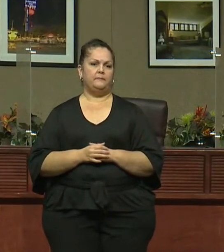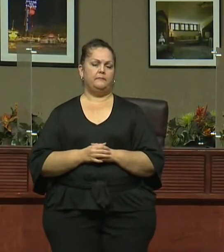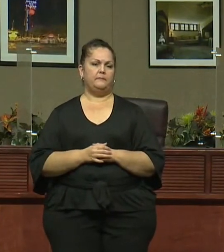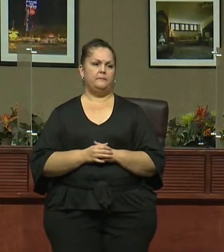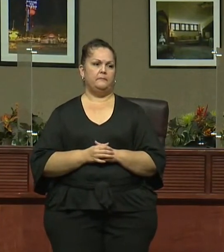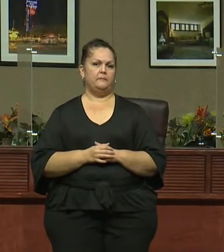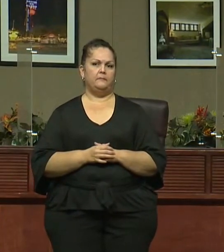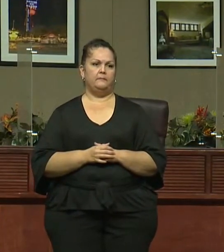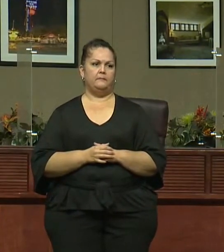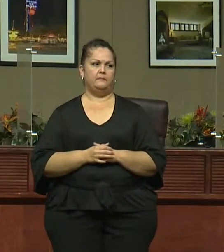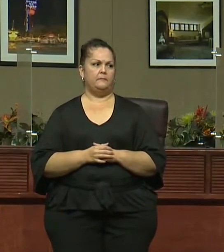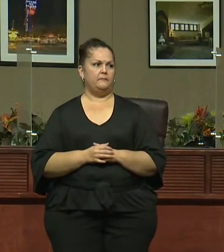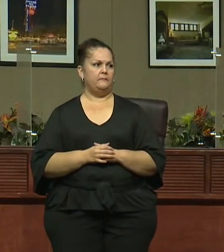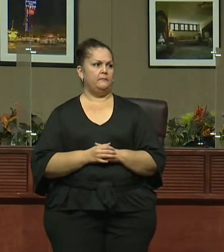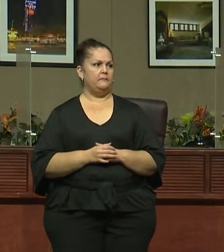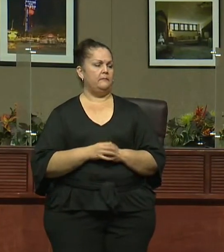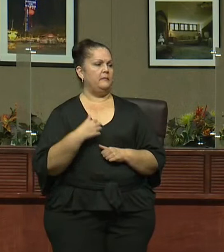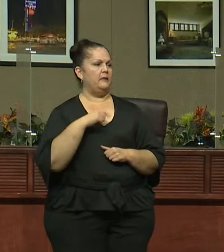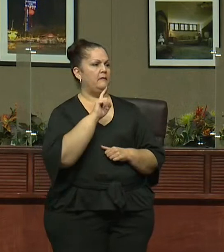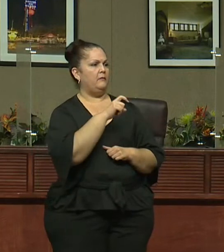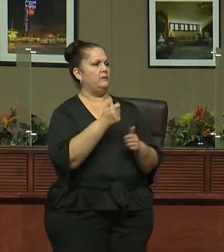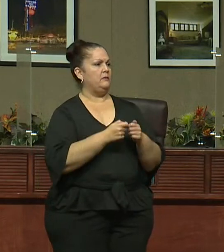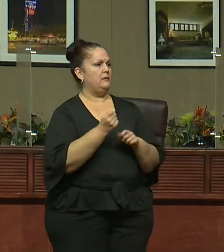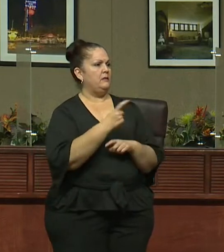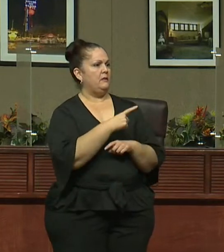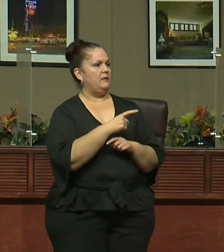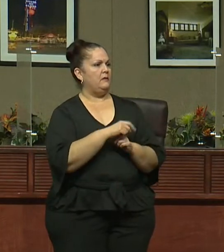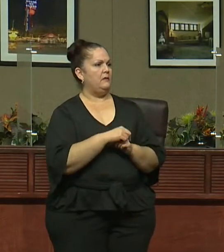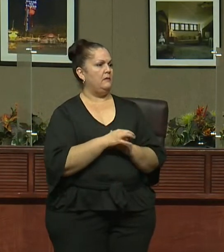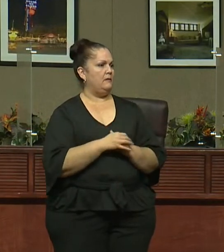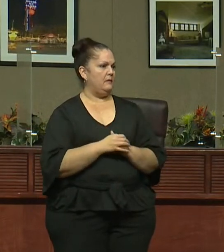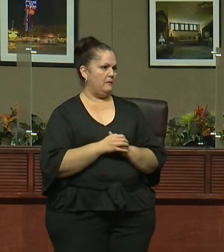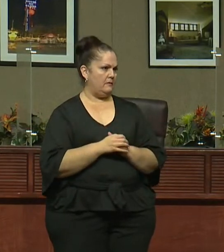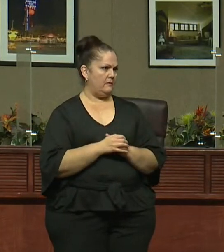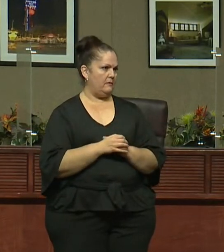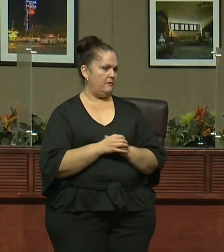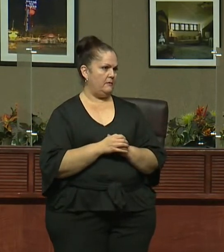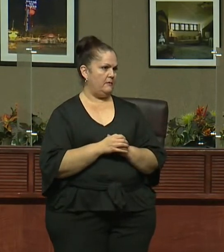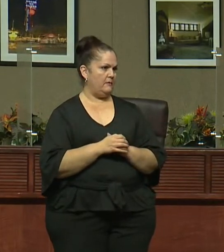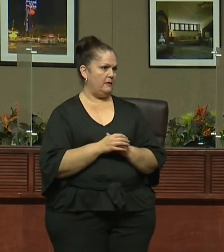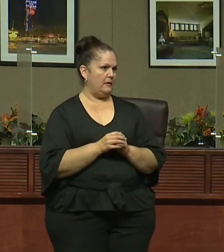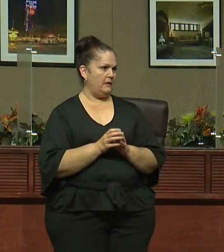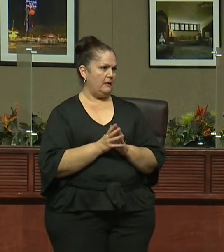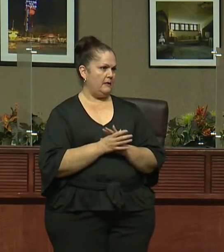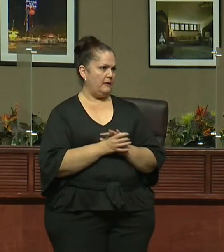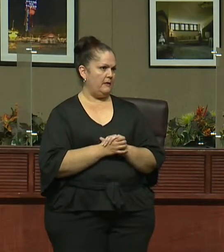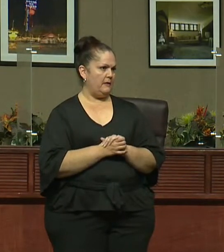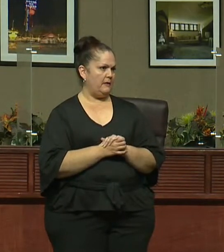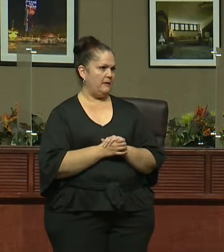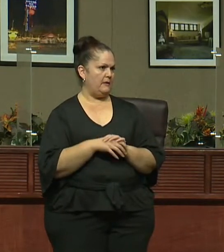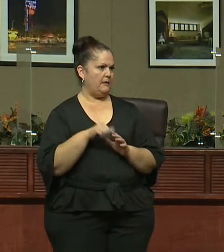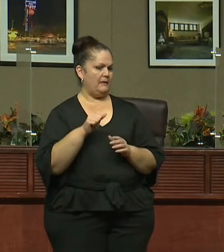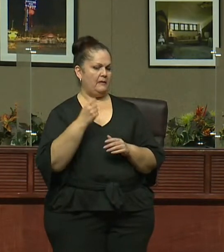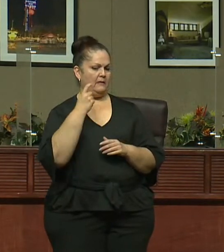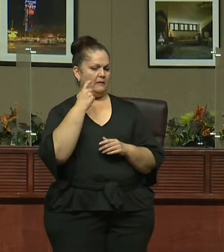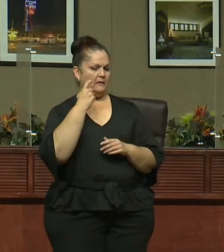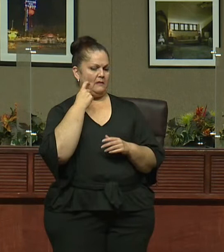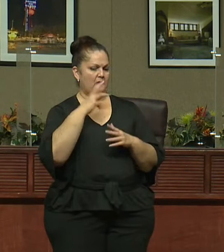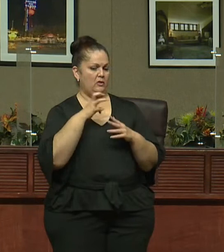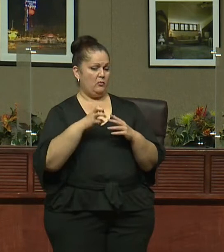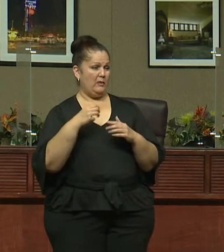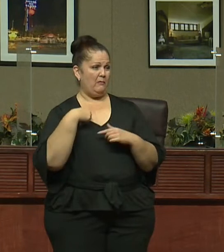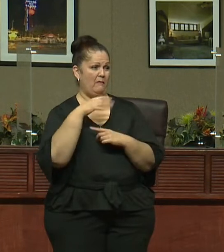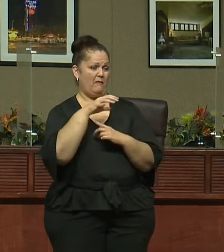All right, we're to the questions. Yeah. This is from Jennifer Marcial from El Sentinel. This weekend, we got video from